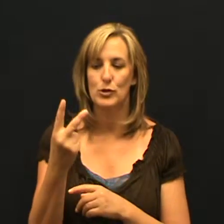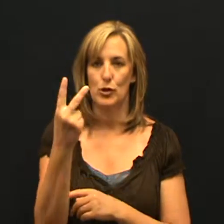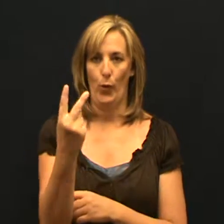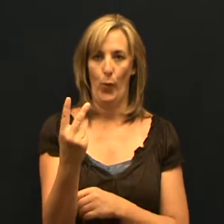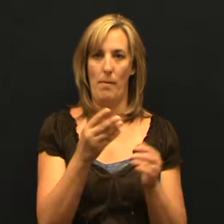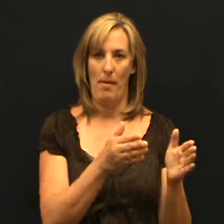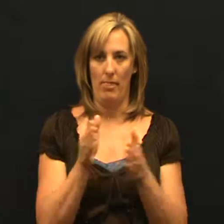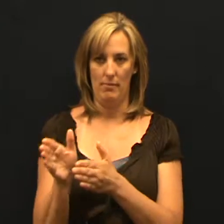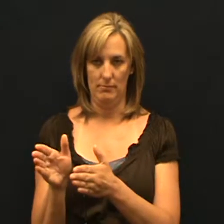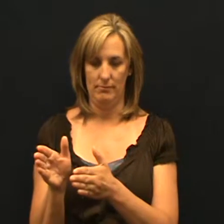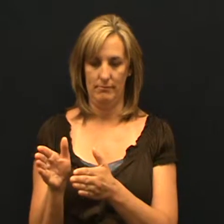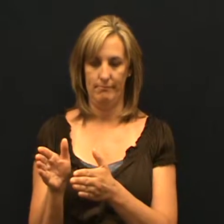two methods look like.